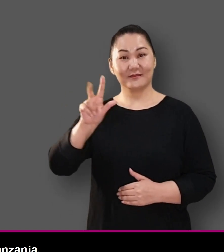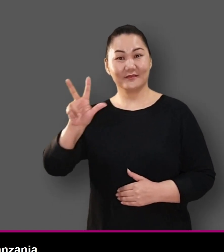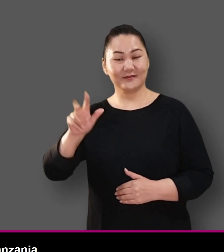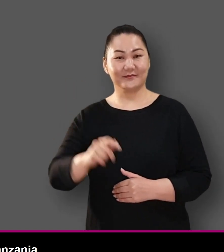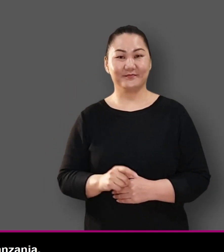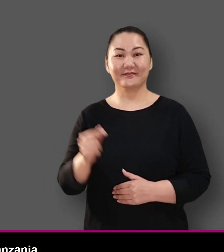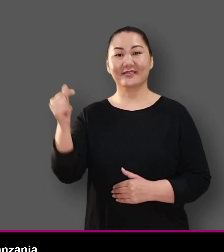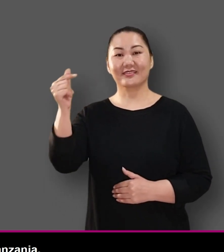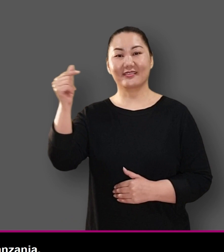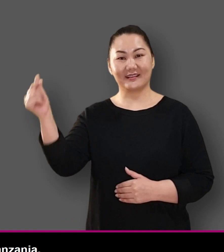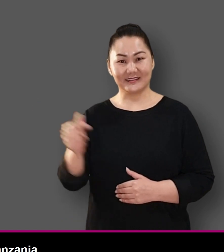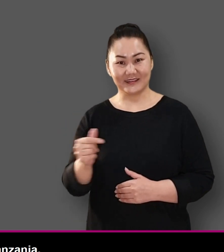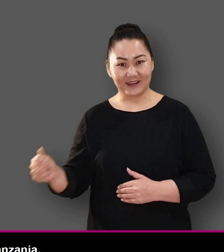Tanzania,